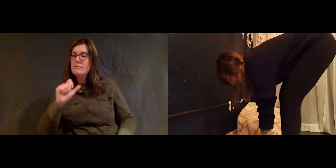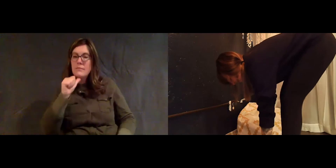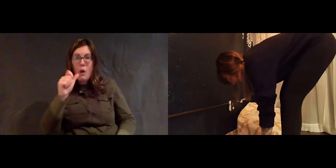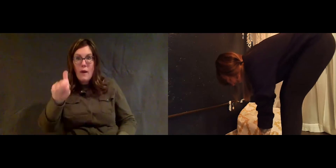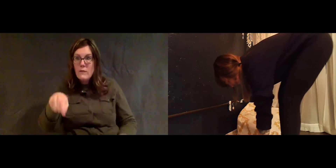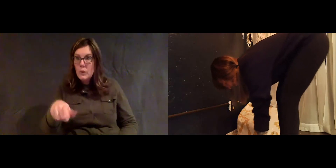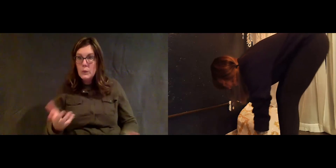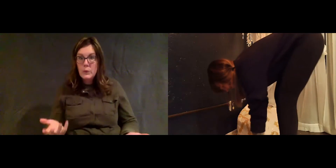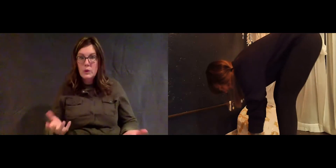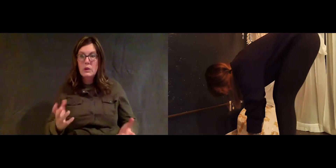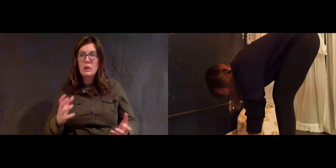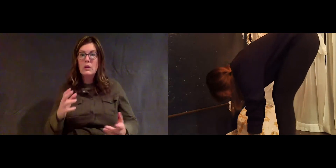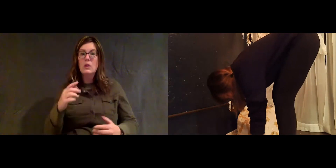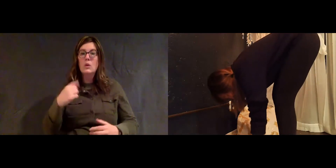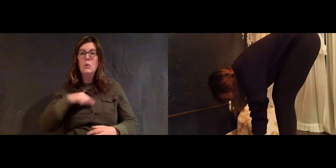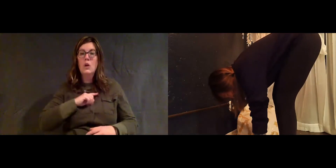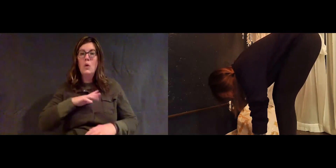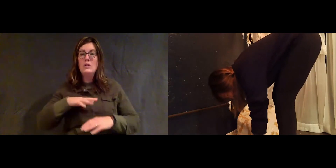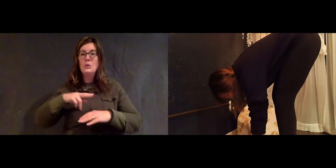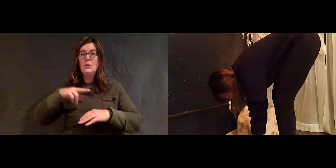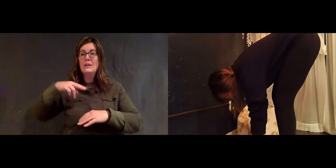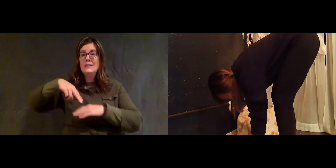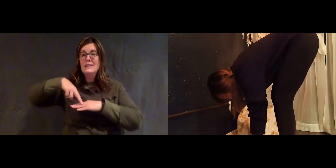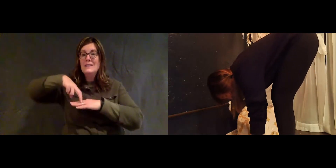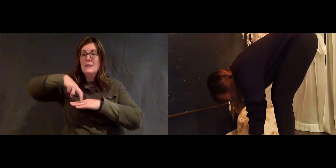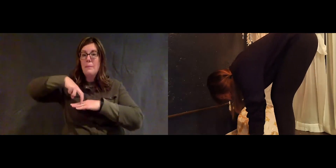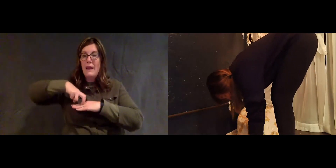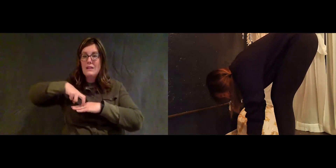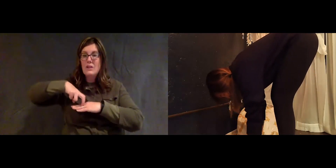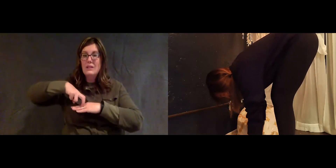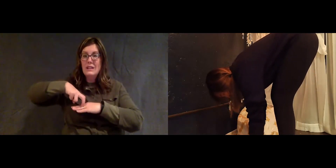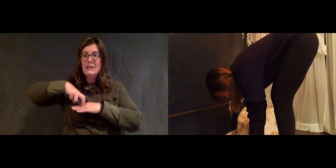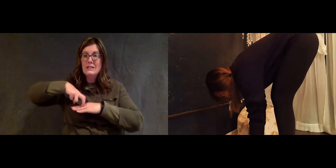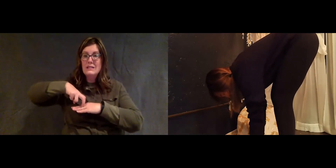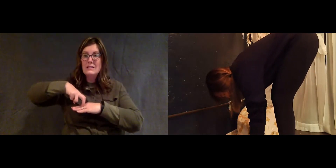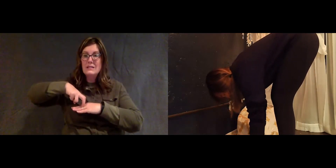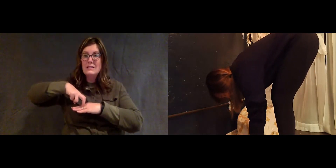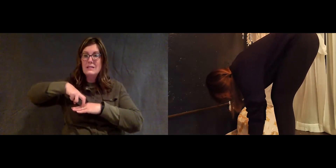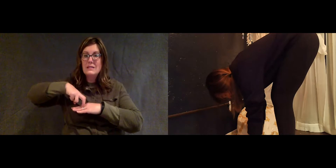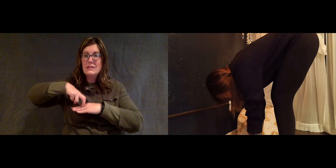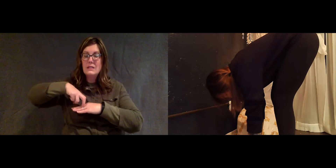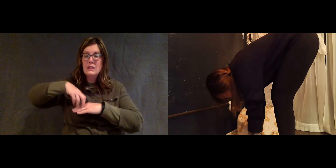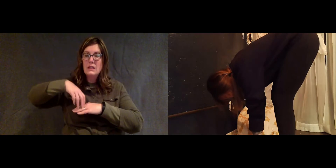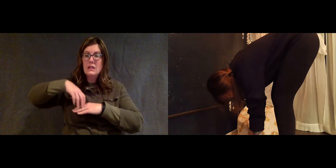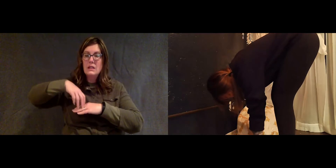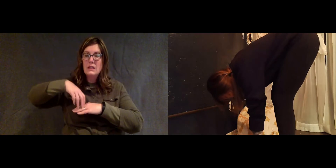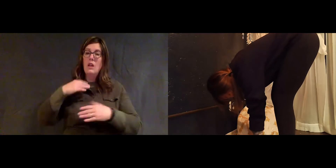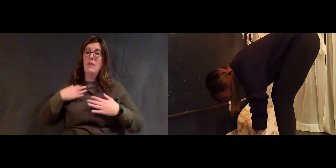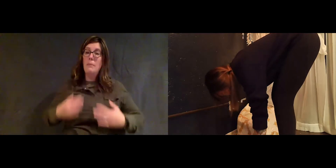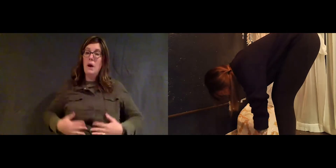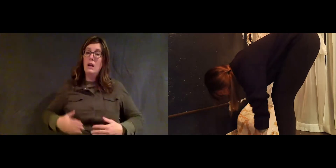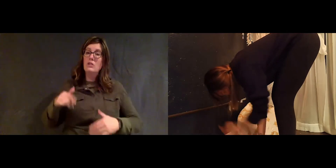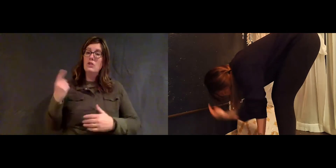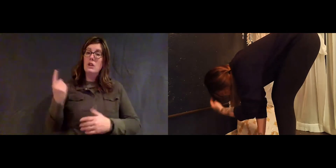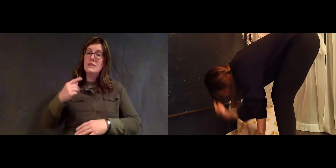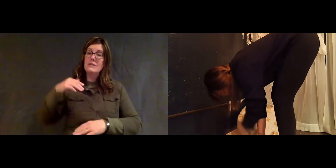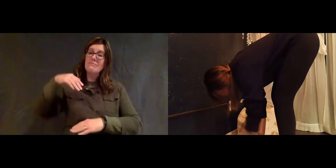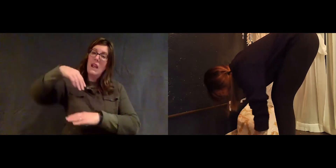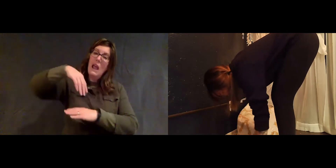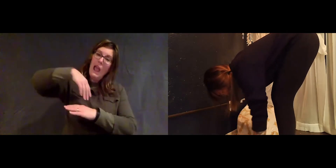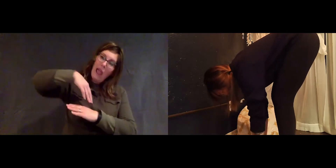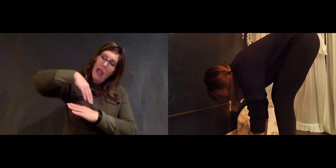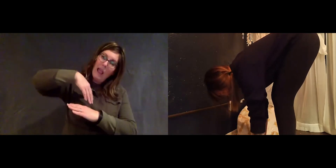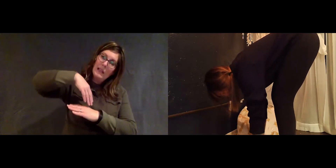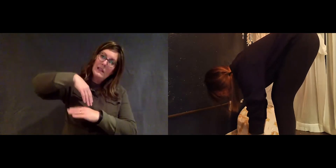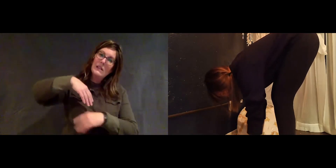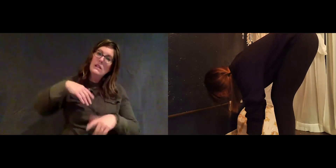gonna bend our knees a lot and let our torso hang over our legs. Try to relax your head so the very top